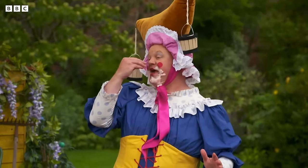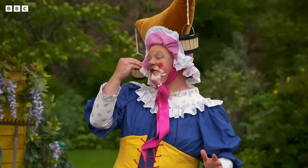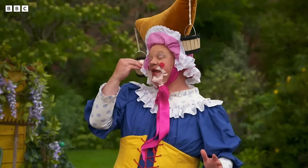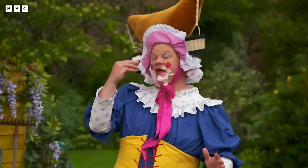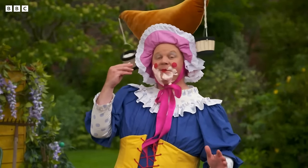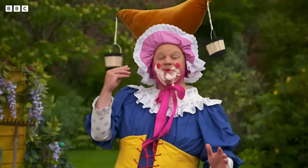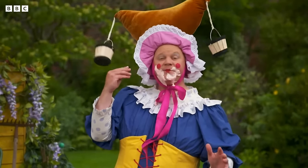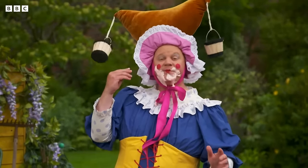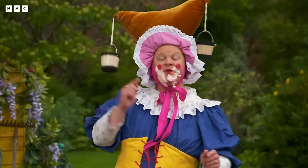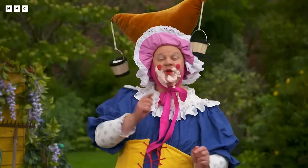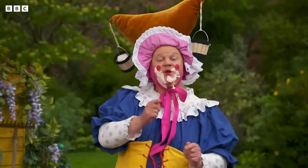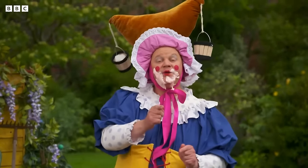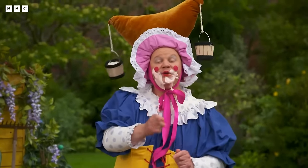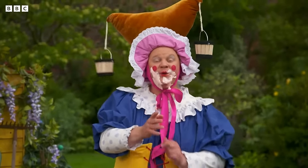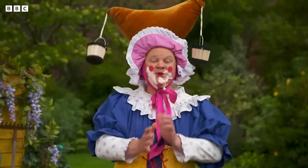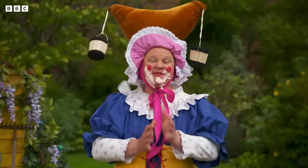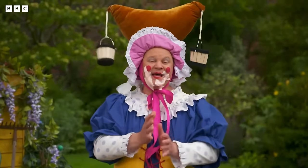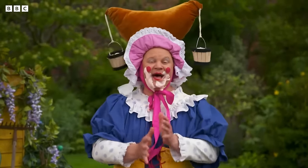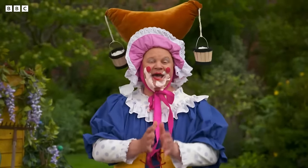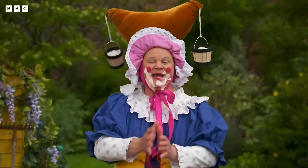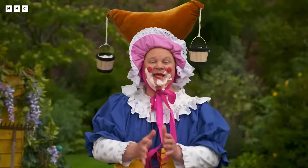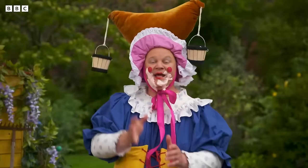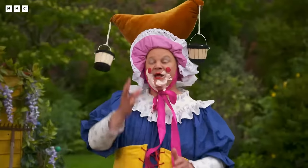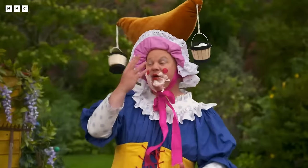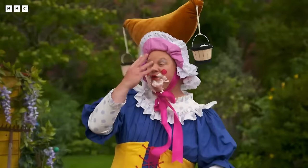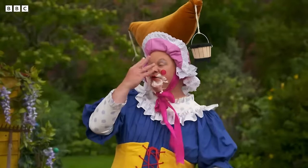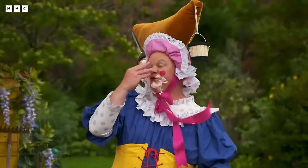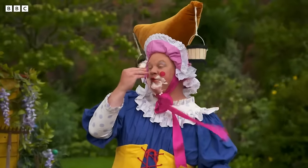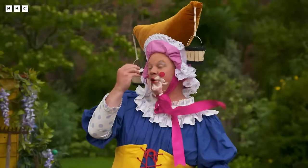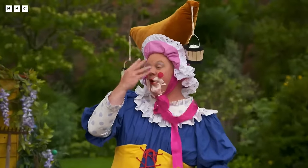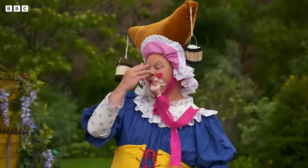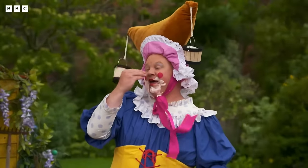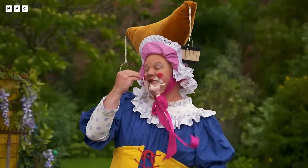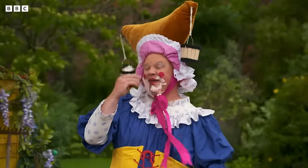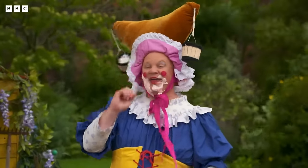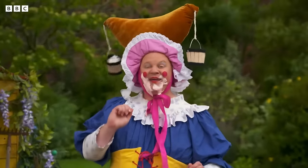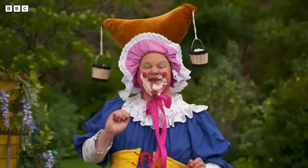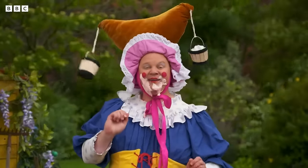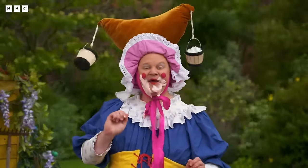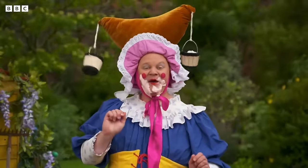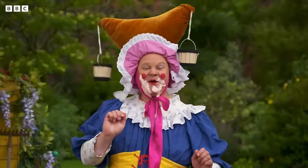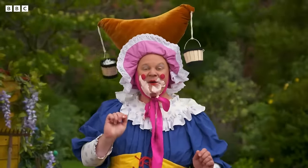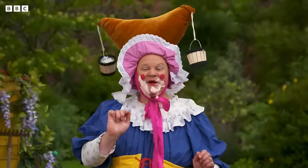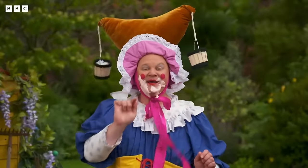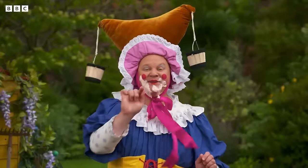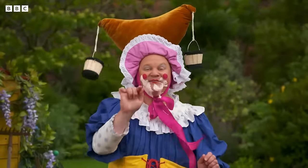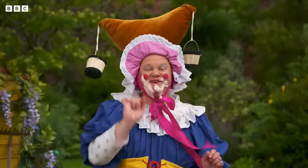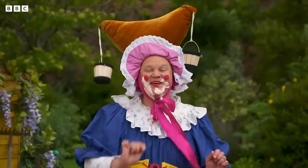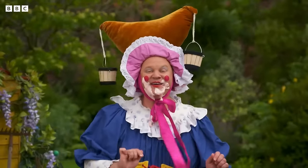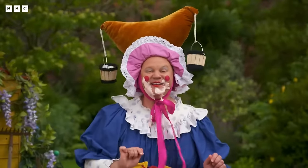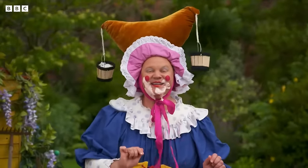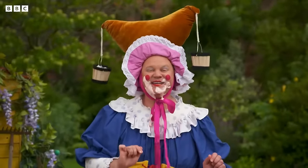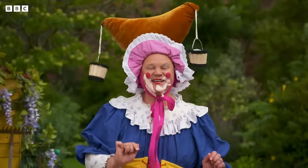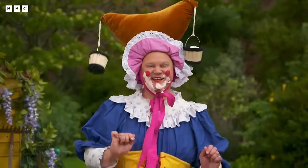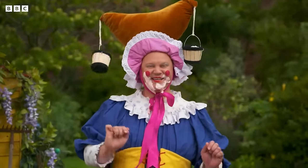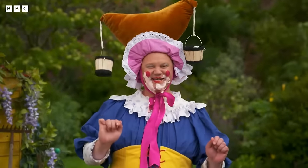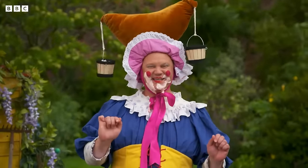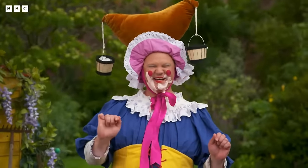Strawberry. You sign strawberry. Oh, very good. Thank you,